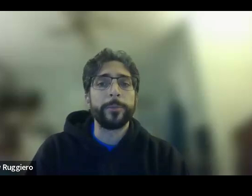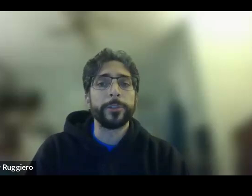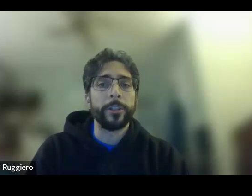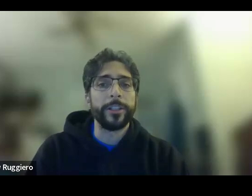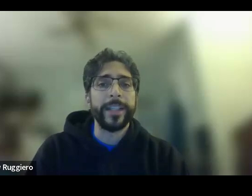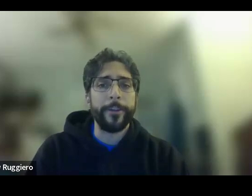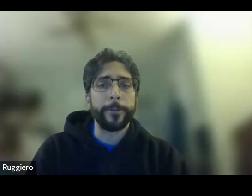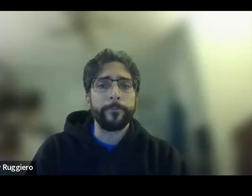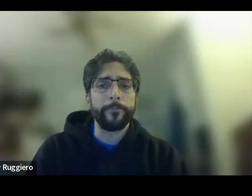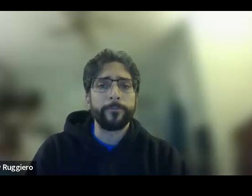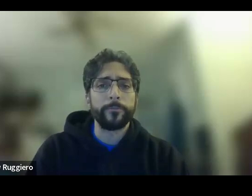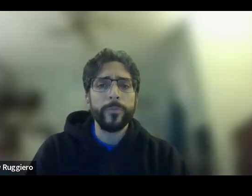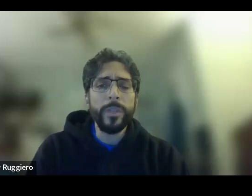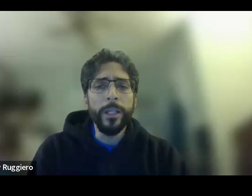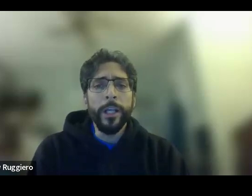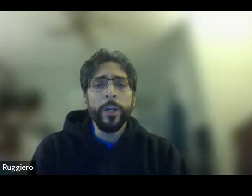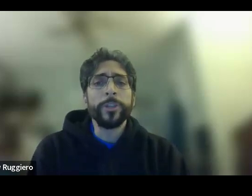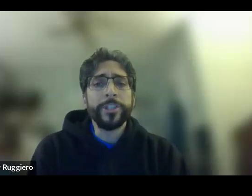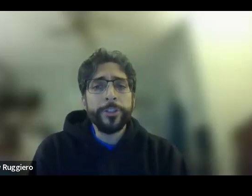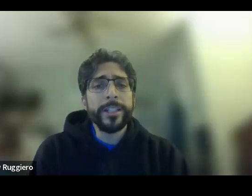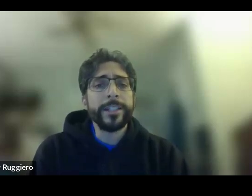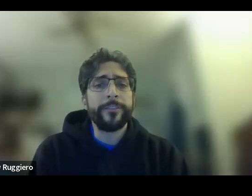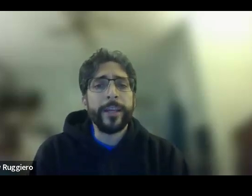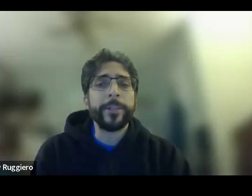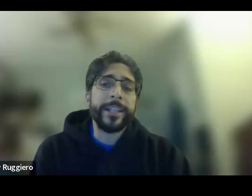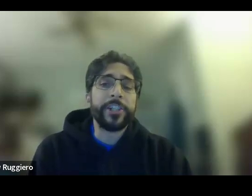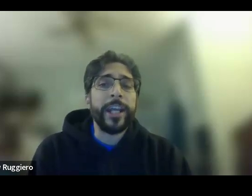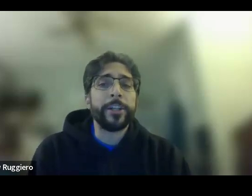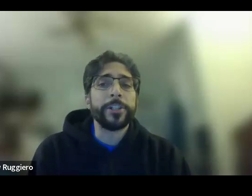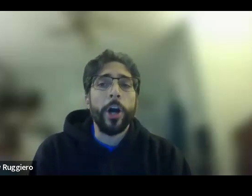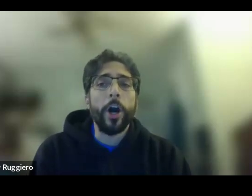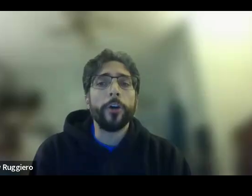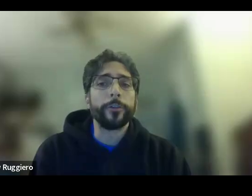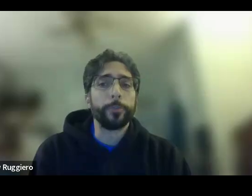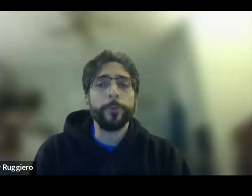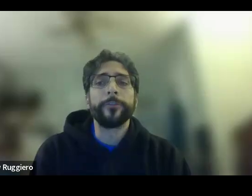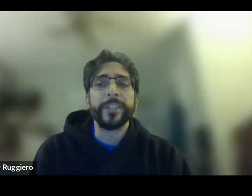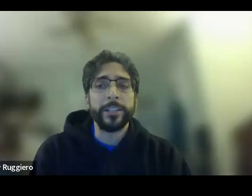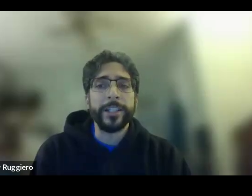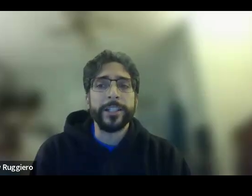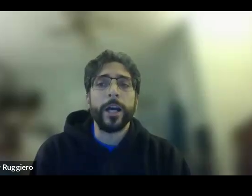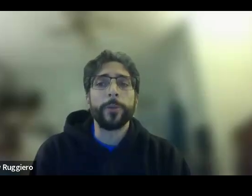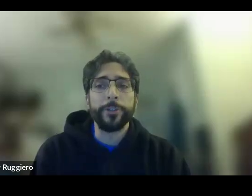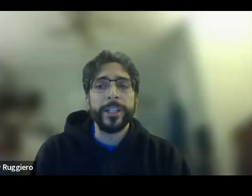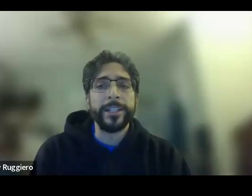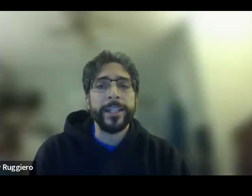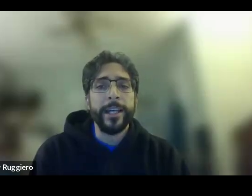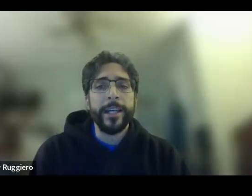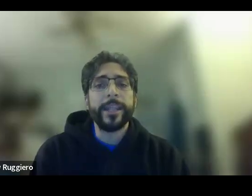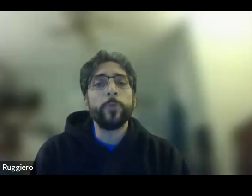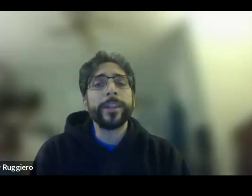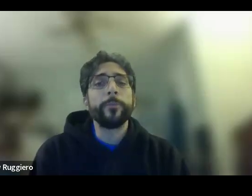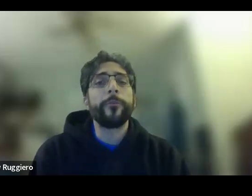supports young people to learn together. When students and families and educators call for improved facilities and